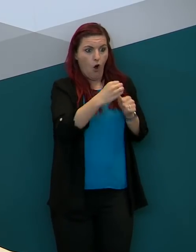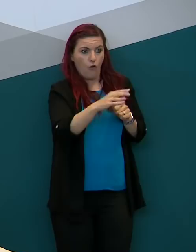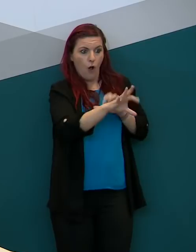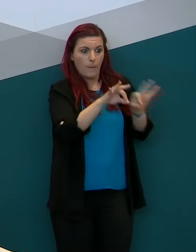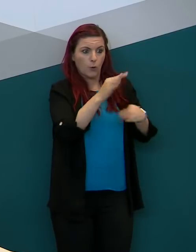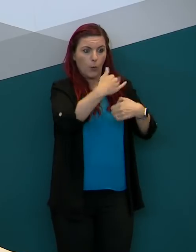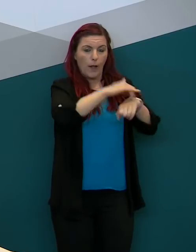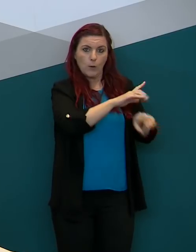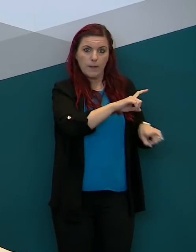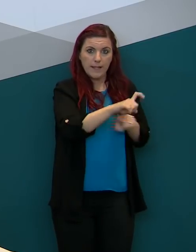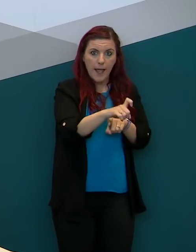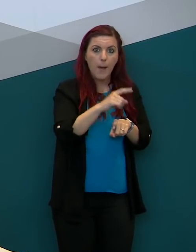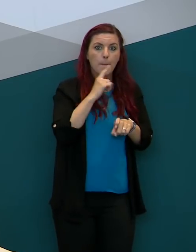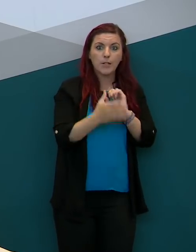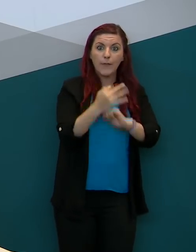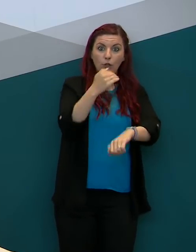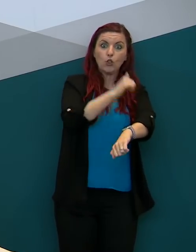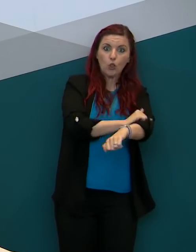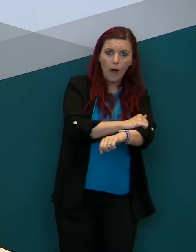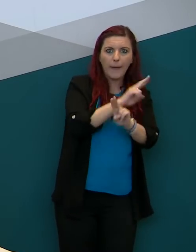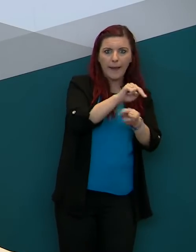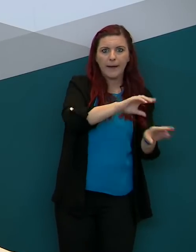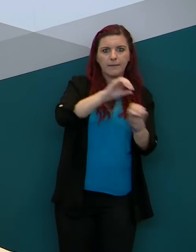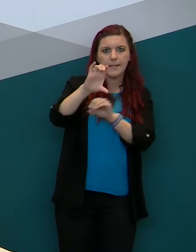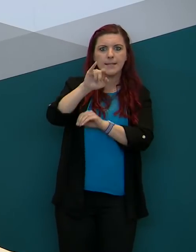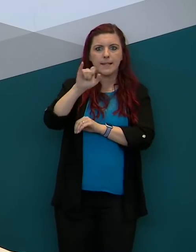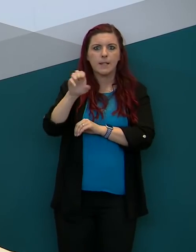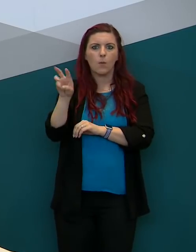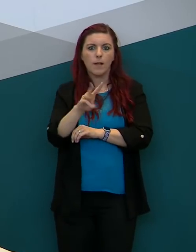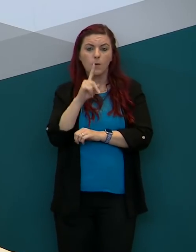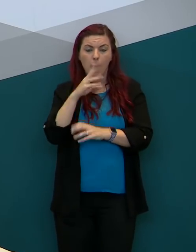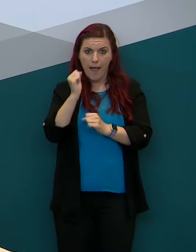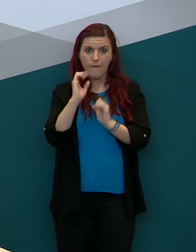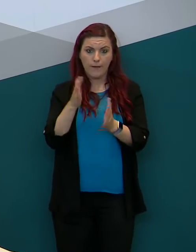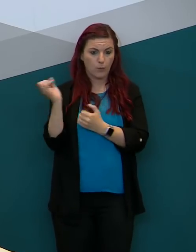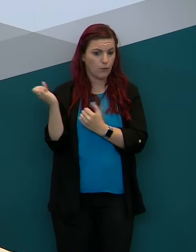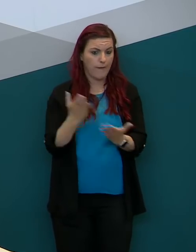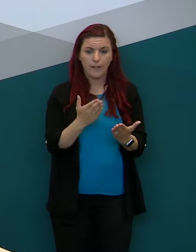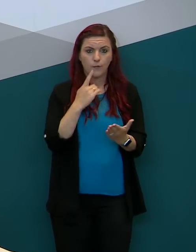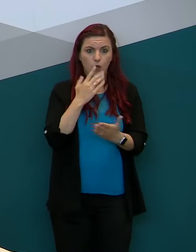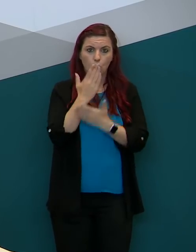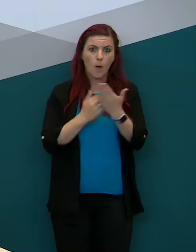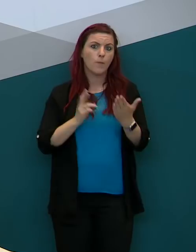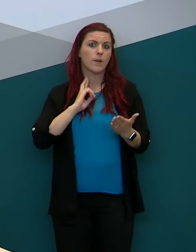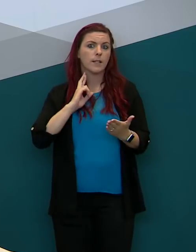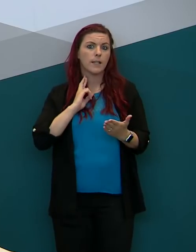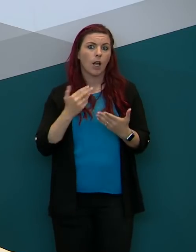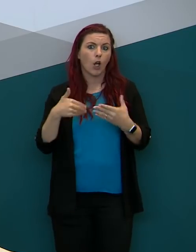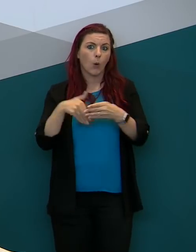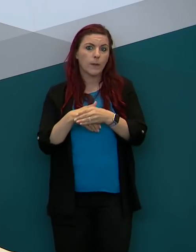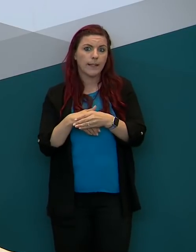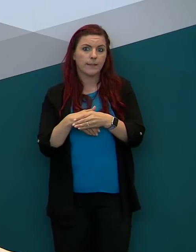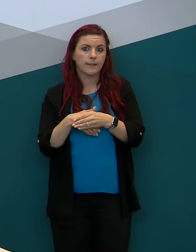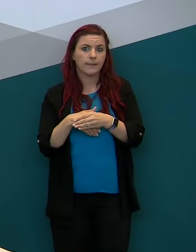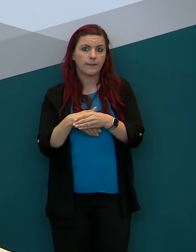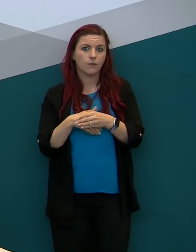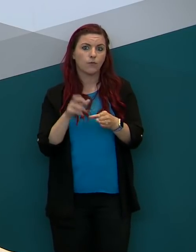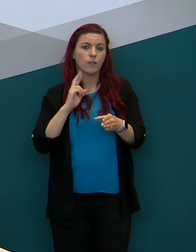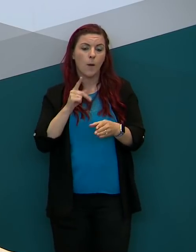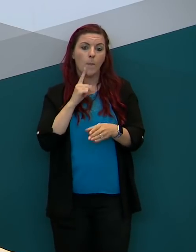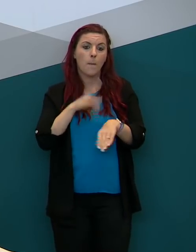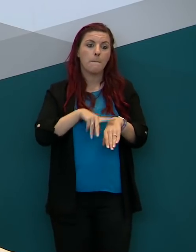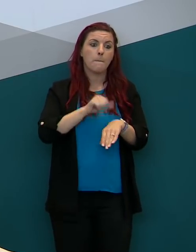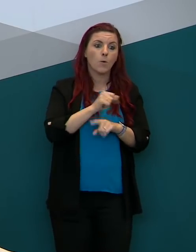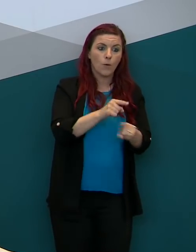We ourselves in the HSE have provided for some of the residents in the direct provision centres in City West, but most of those who required